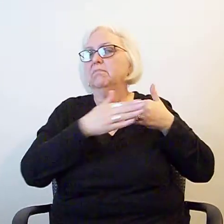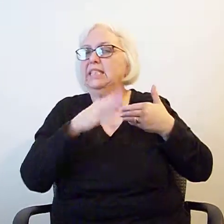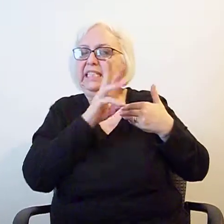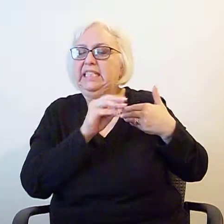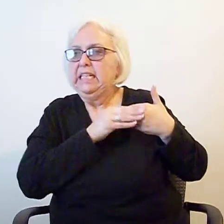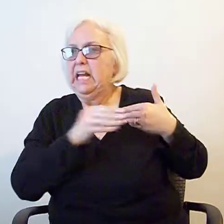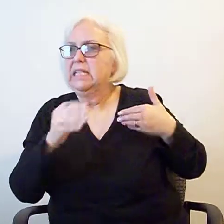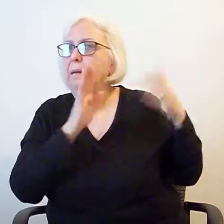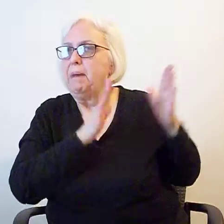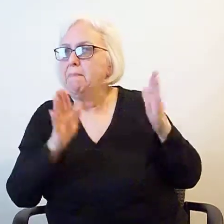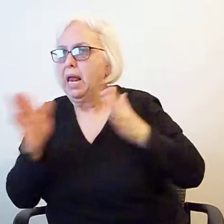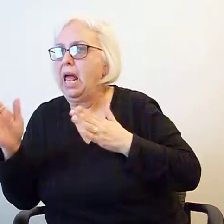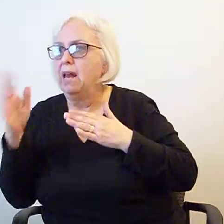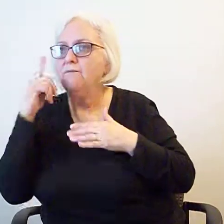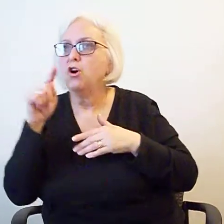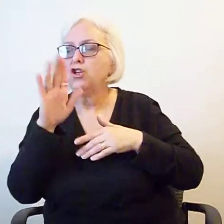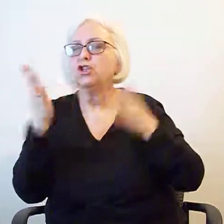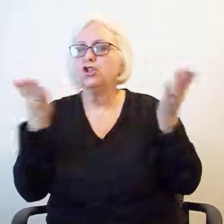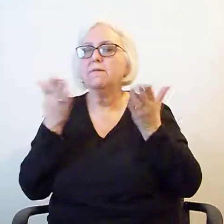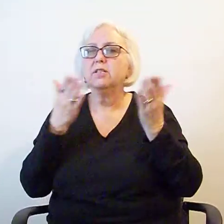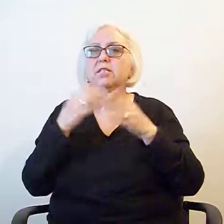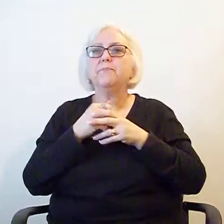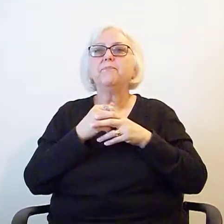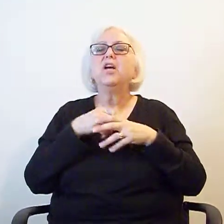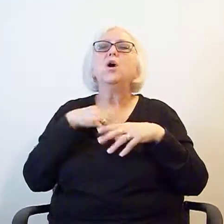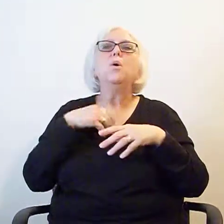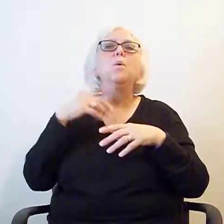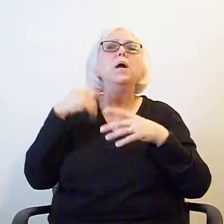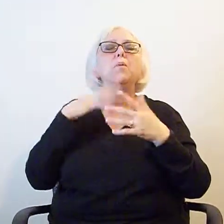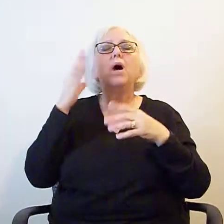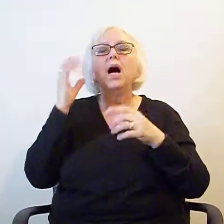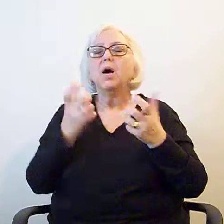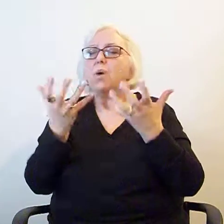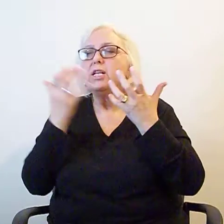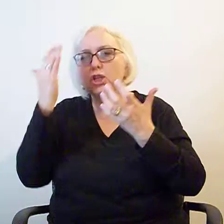We will get to know your strengths and your needs,